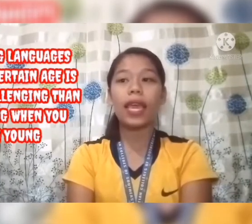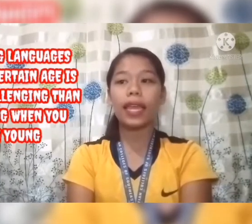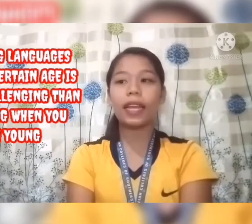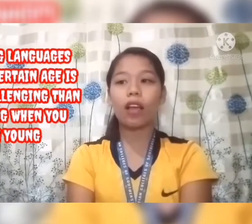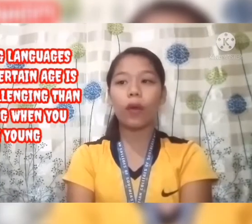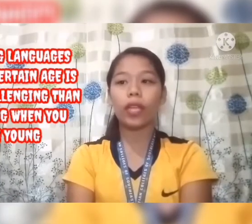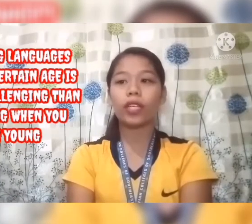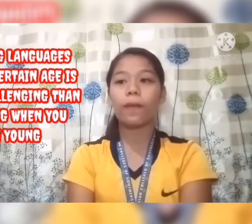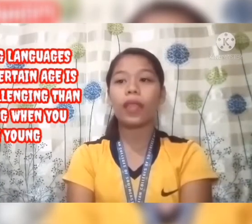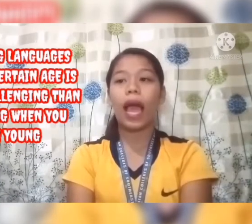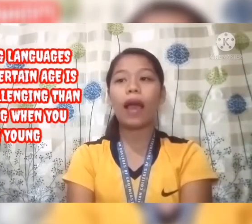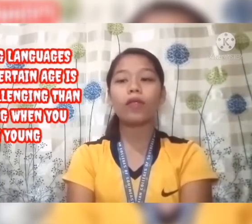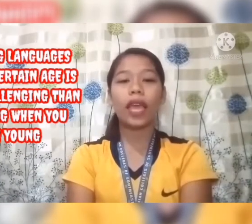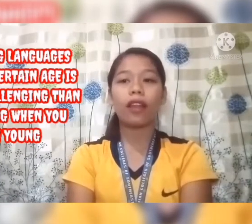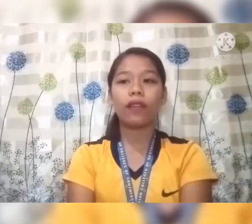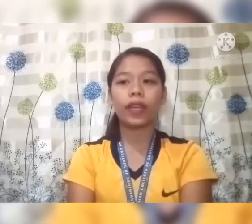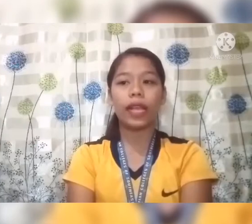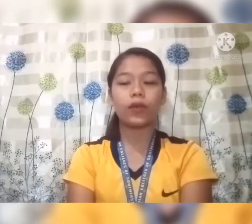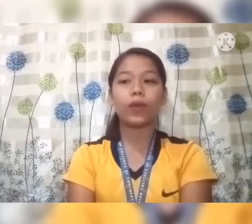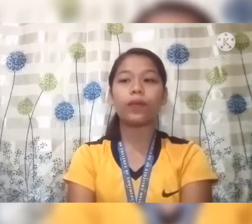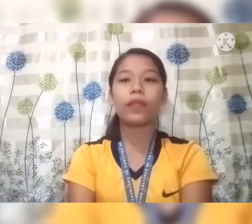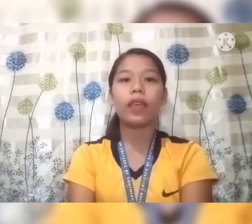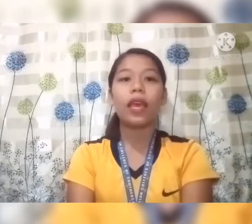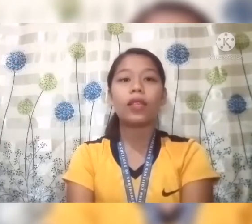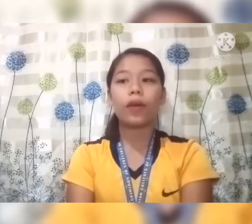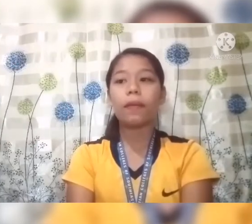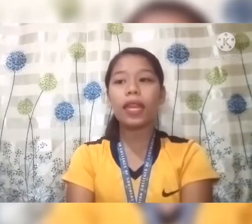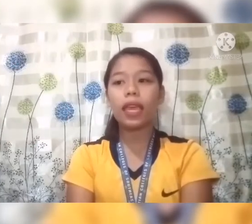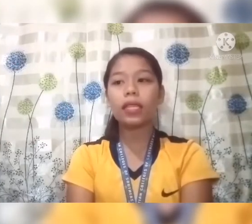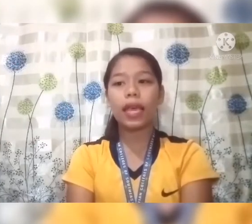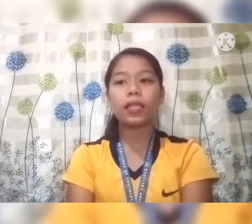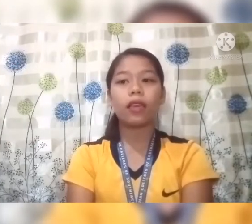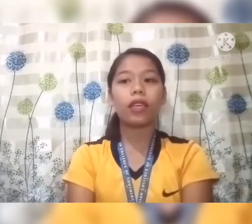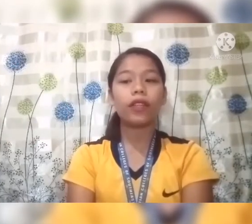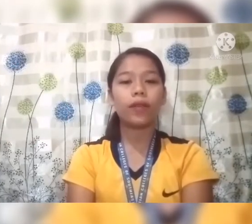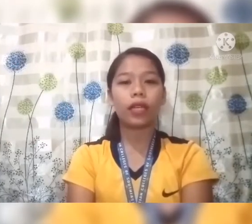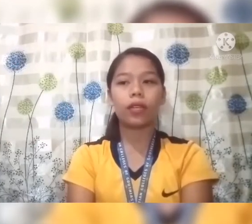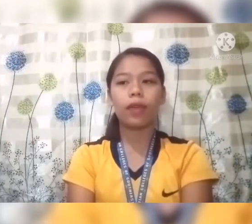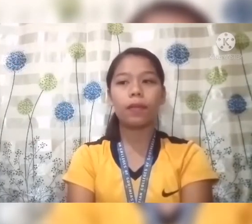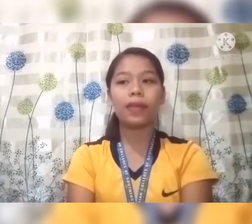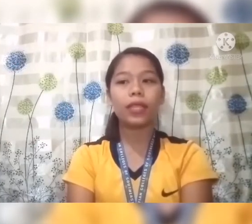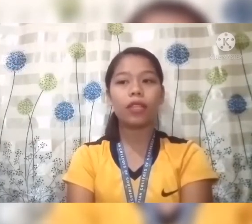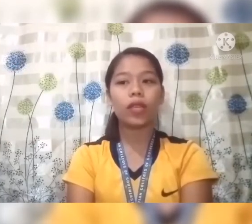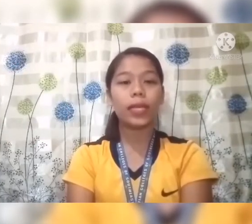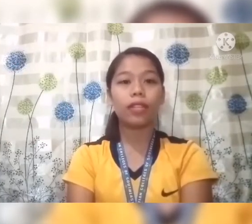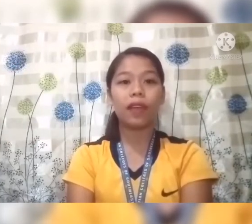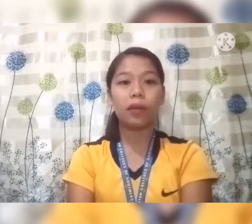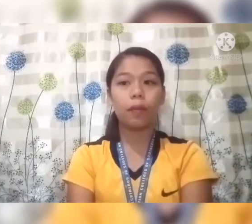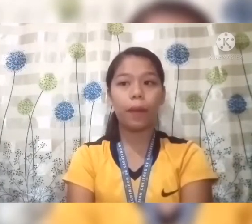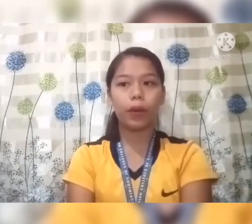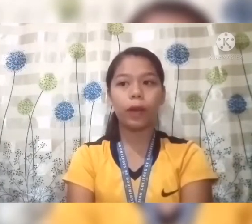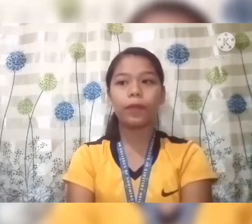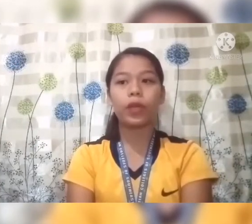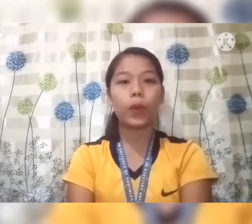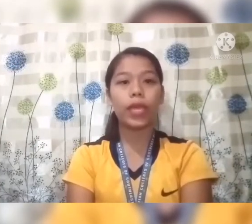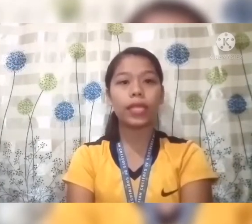the language outside of the classroom. So in many cases, your interaction may be limited to a single family member who is